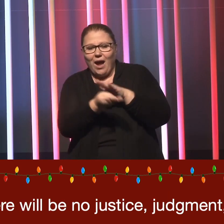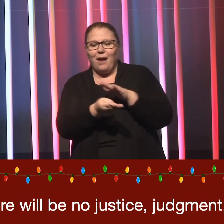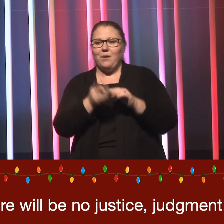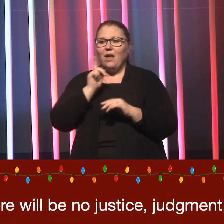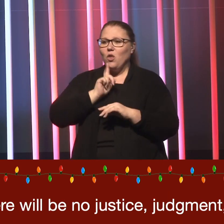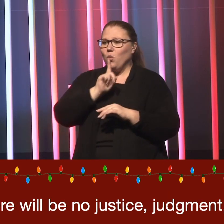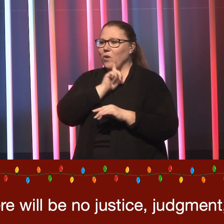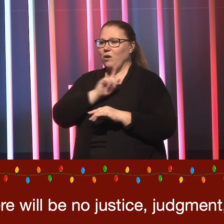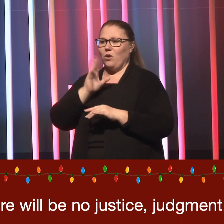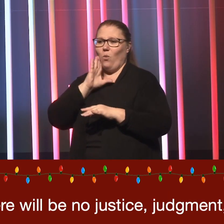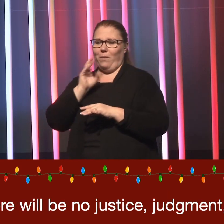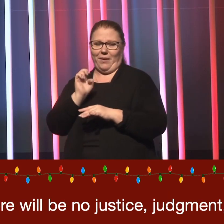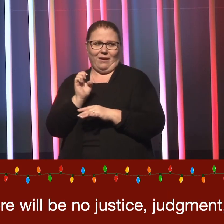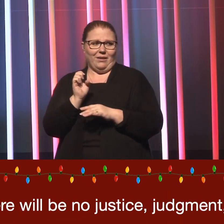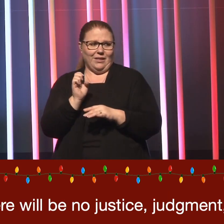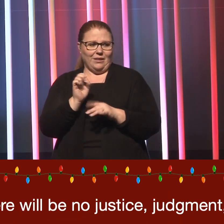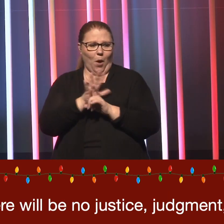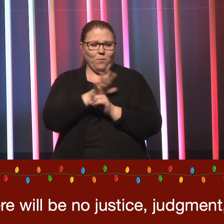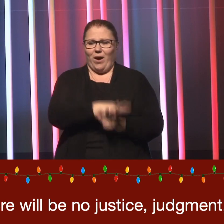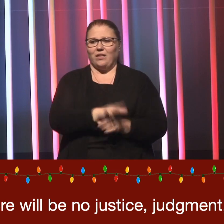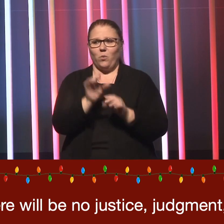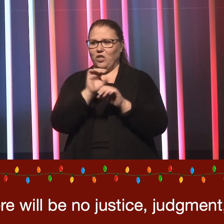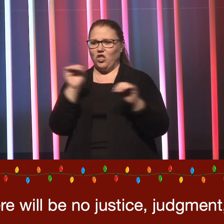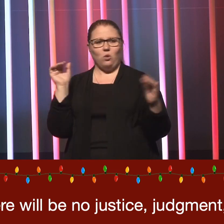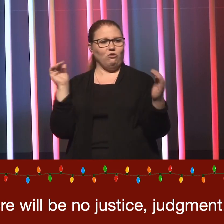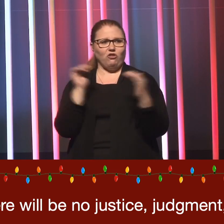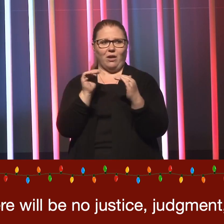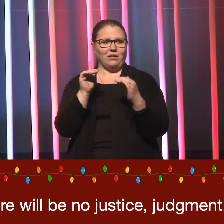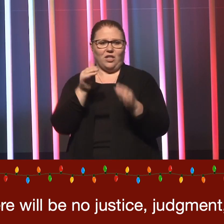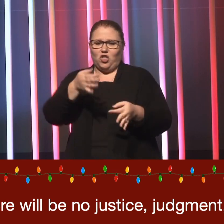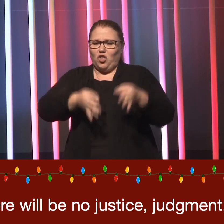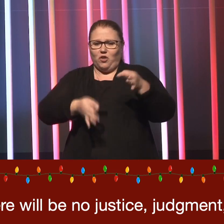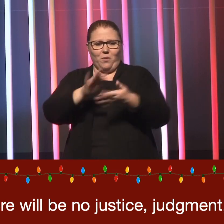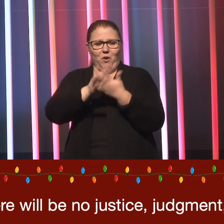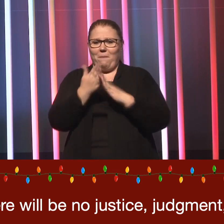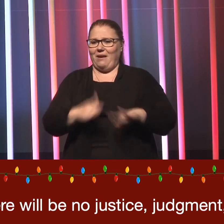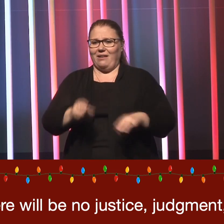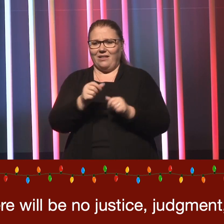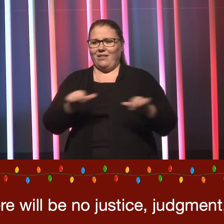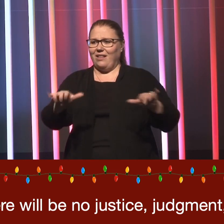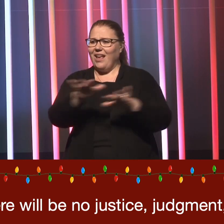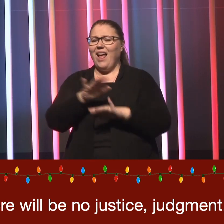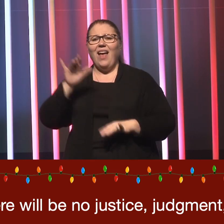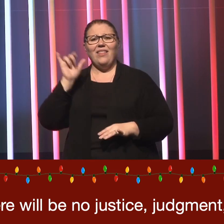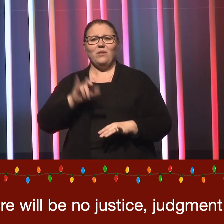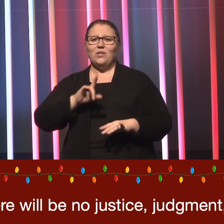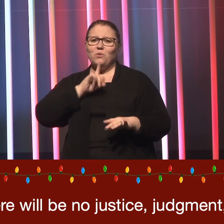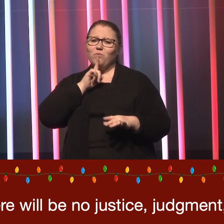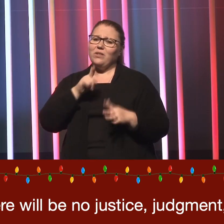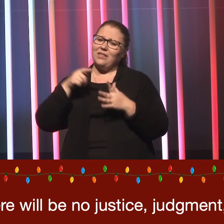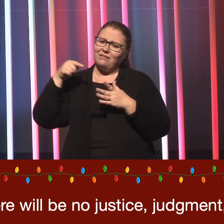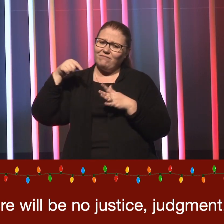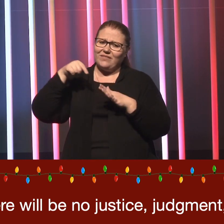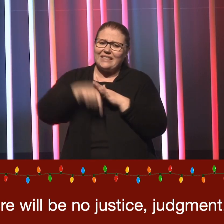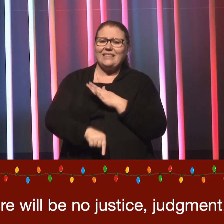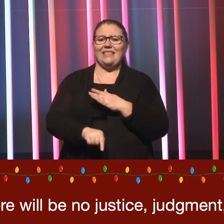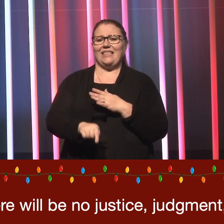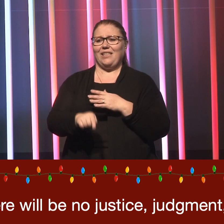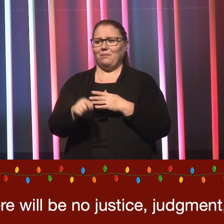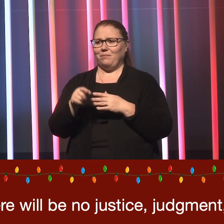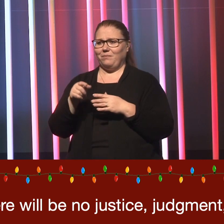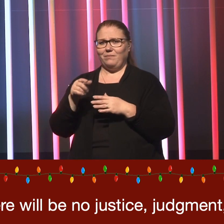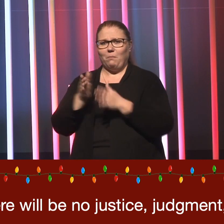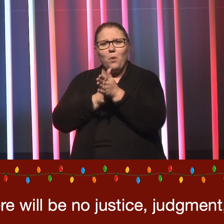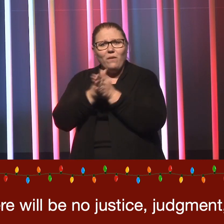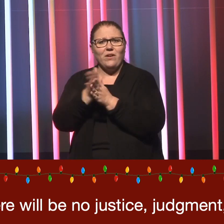oppressed. There will be no justice, judgment, or peace in the land. That was the deep driving motivation of Isaiah.